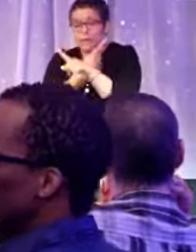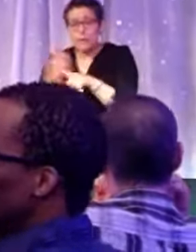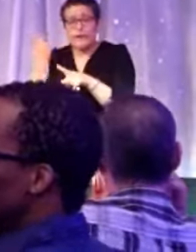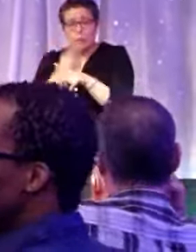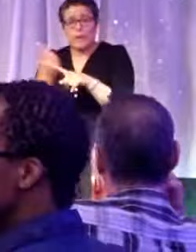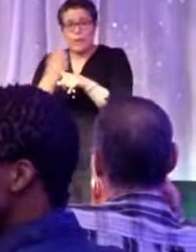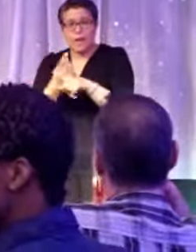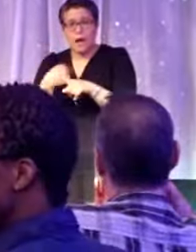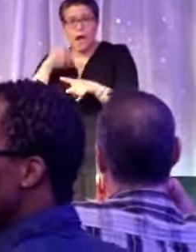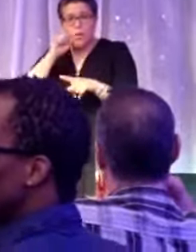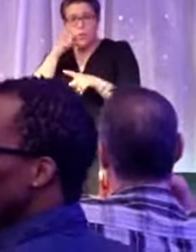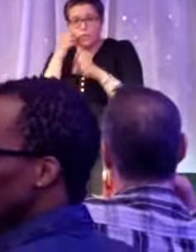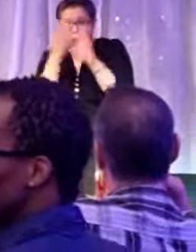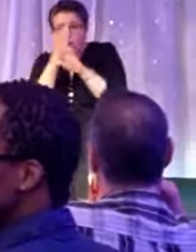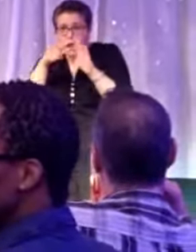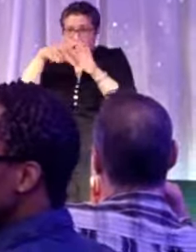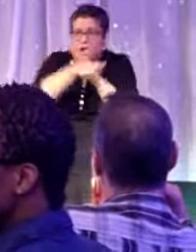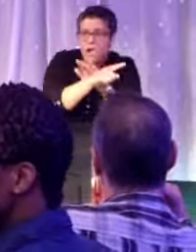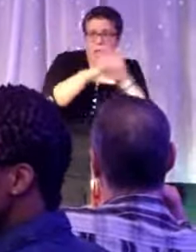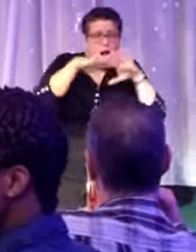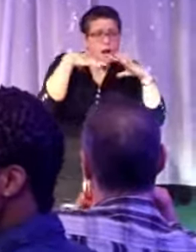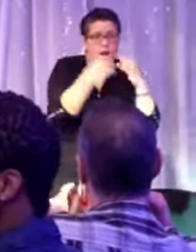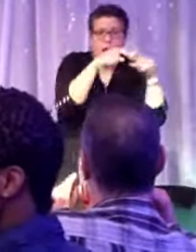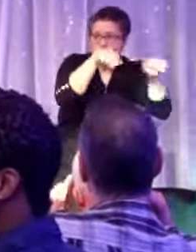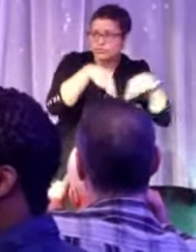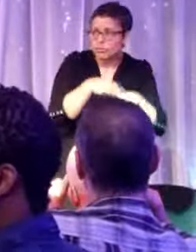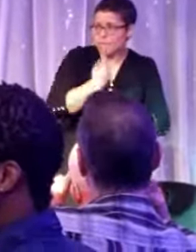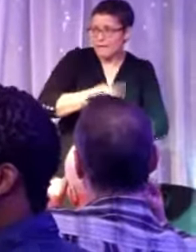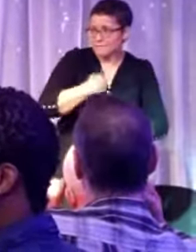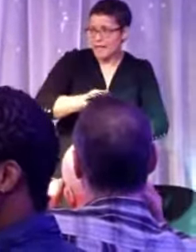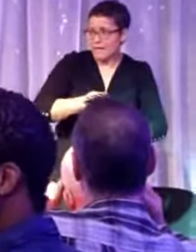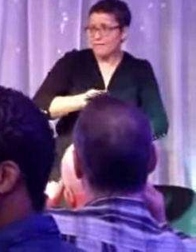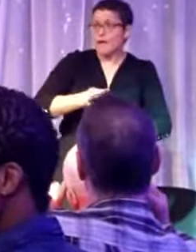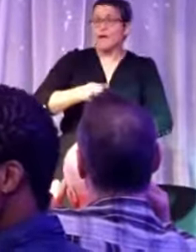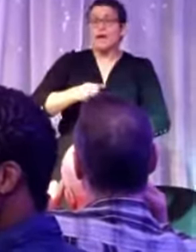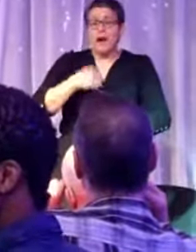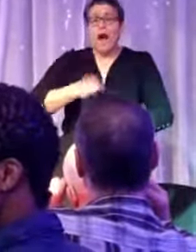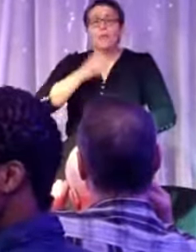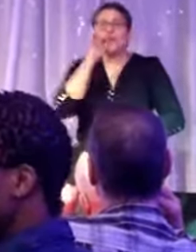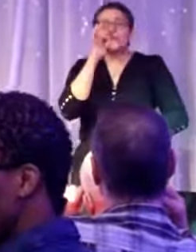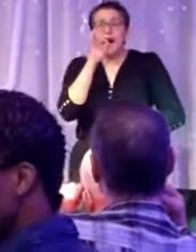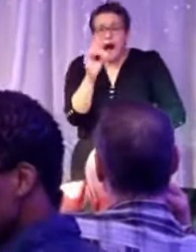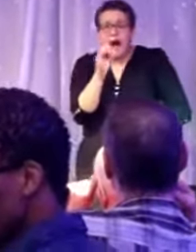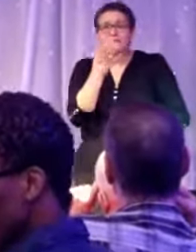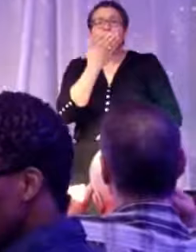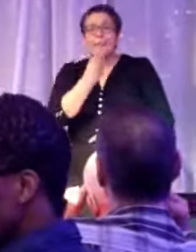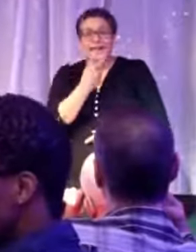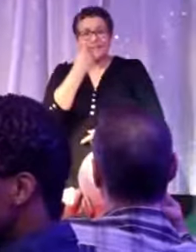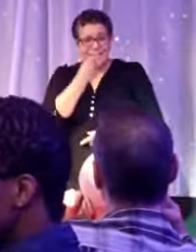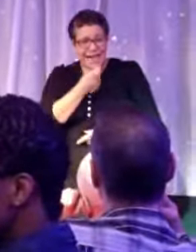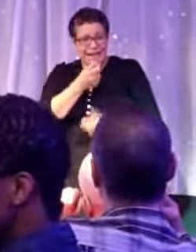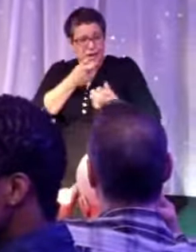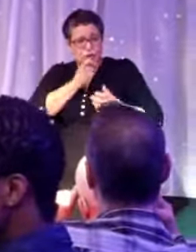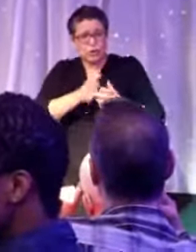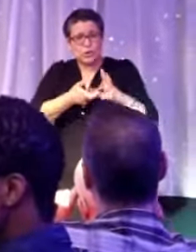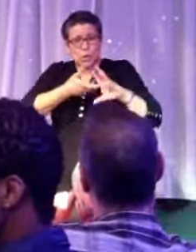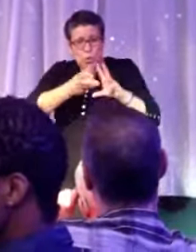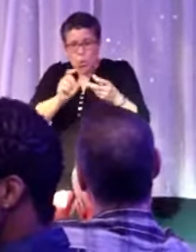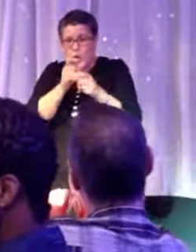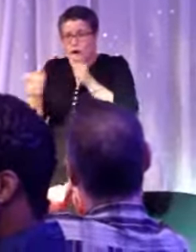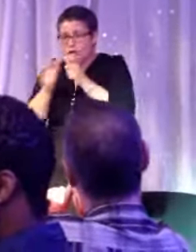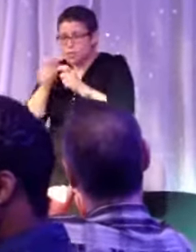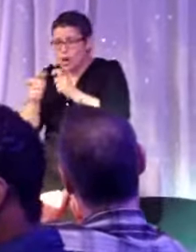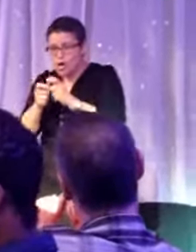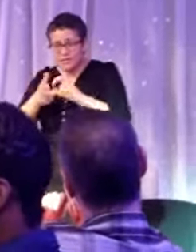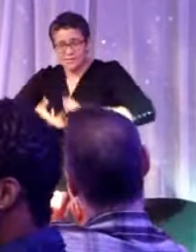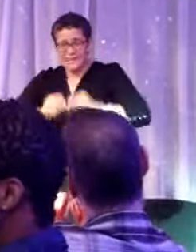would sneak to a classroom by myself and ask to melt the words, verbs into a series of signs to the subsequent